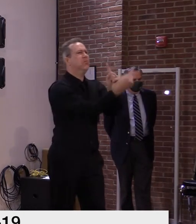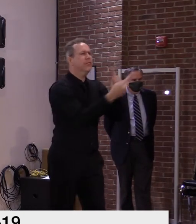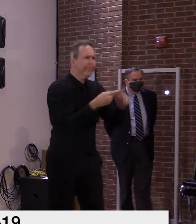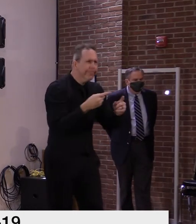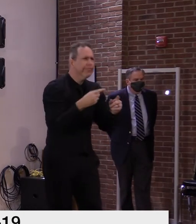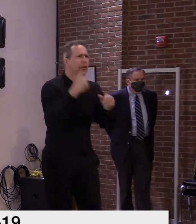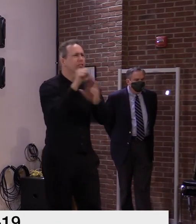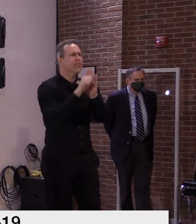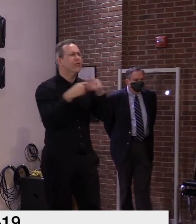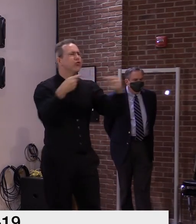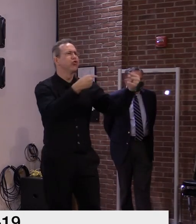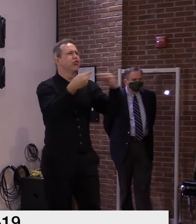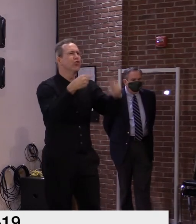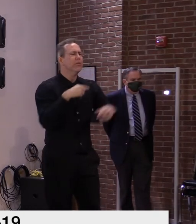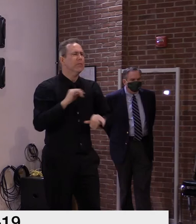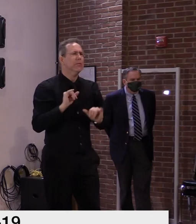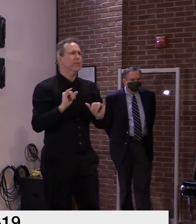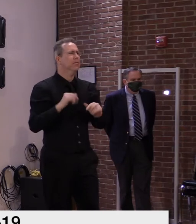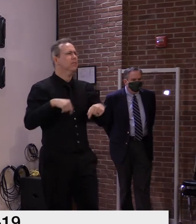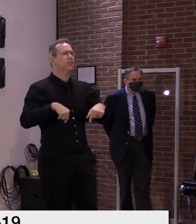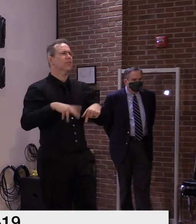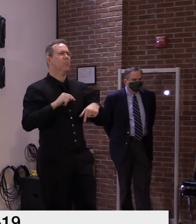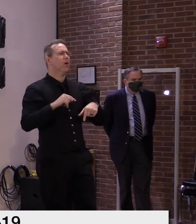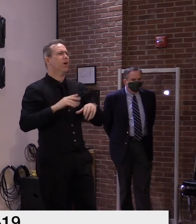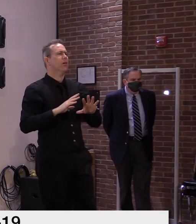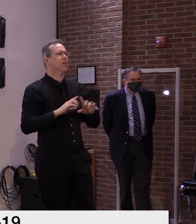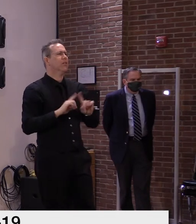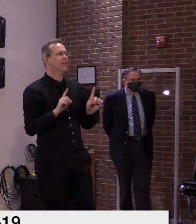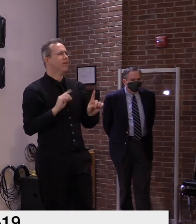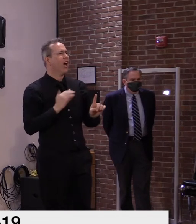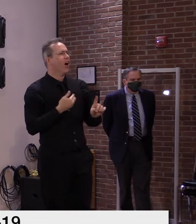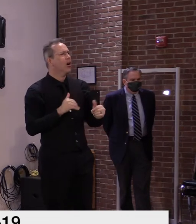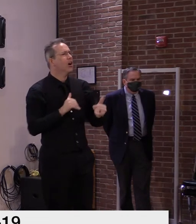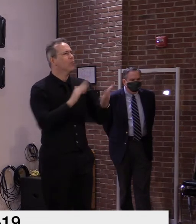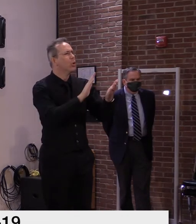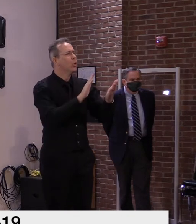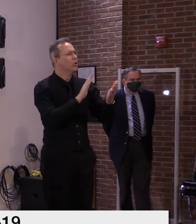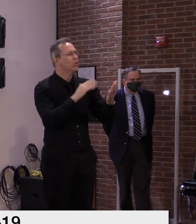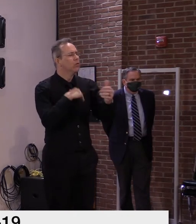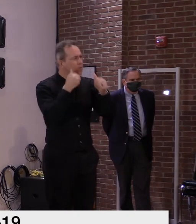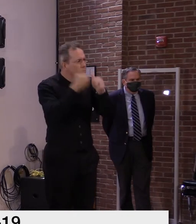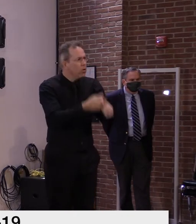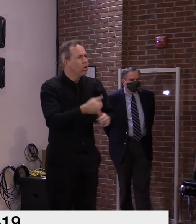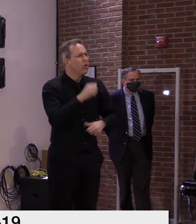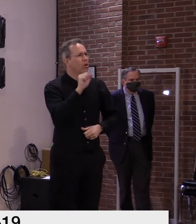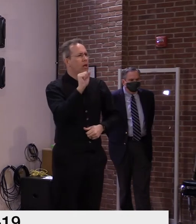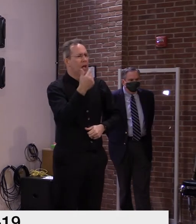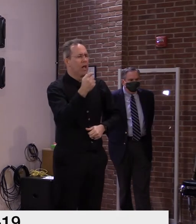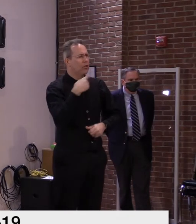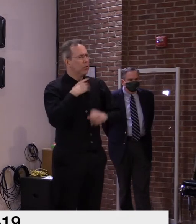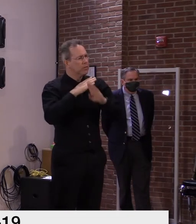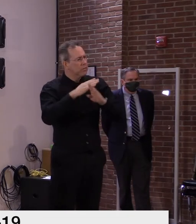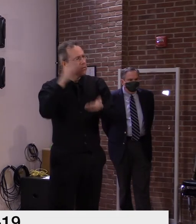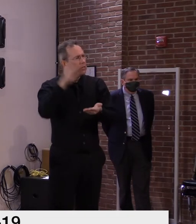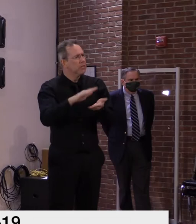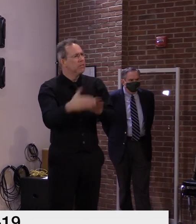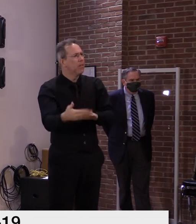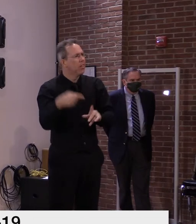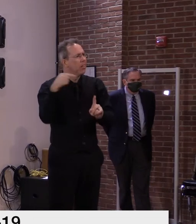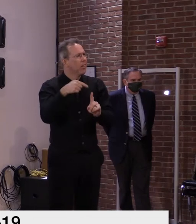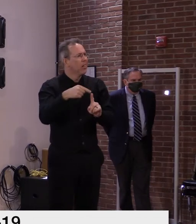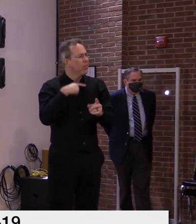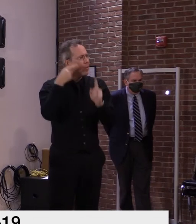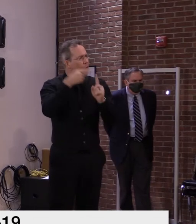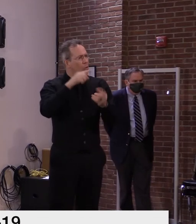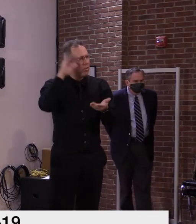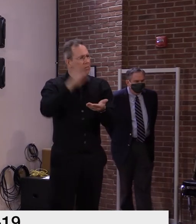life strategy is really critical, because we want those people done very, very quickly. We want to get them all